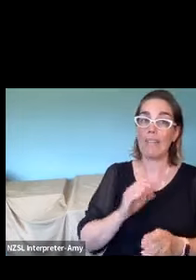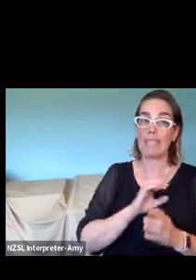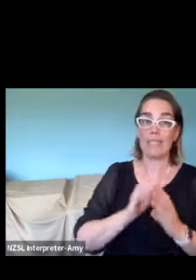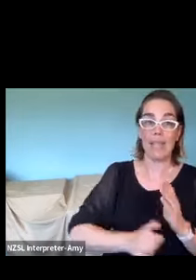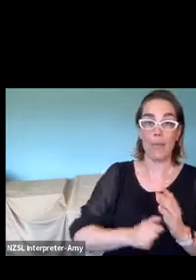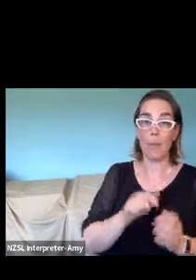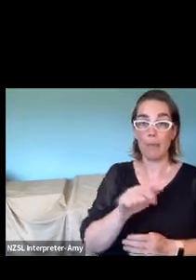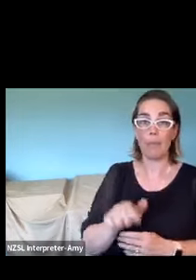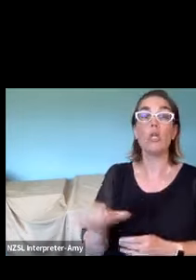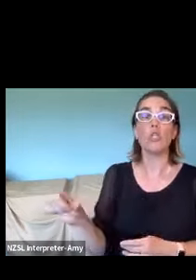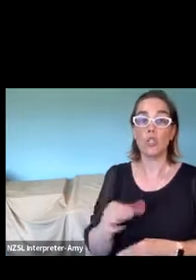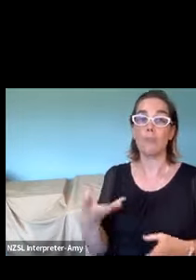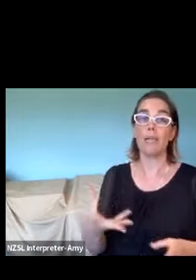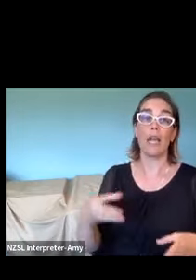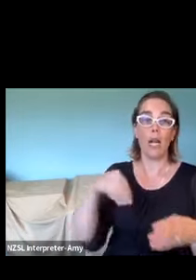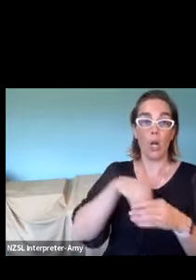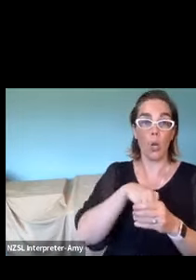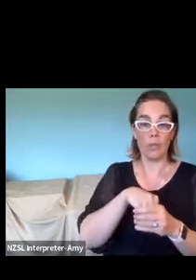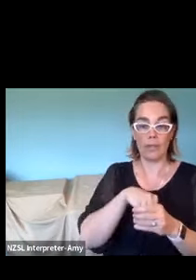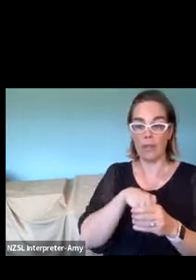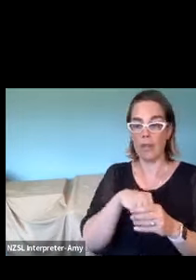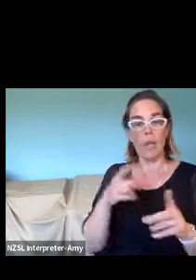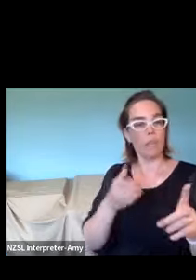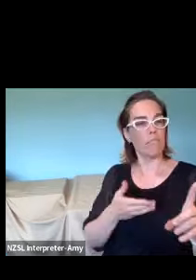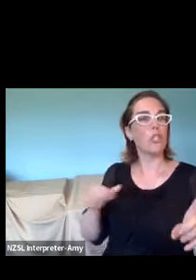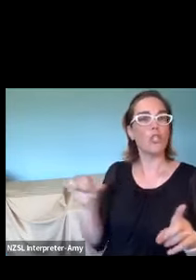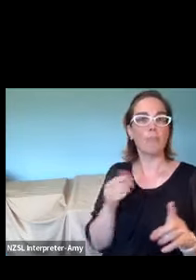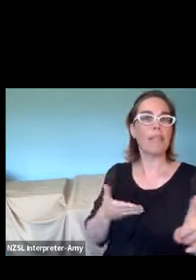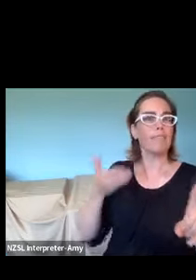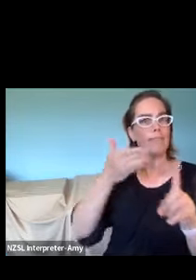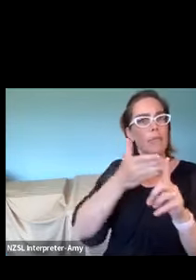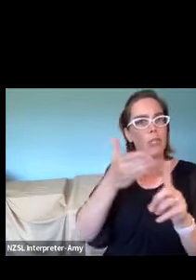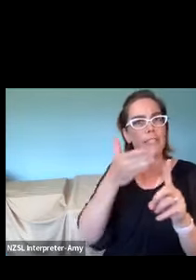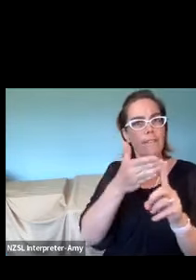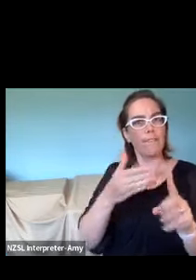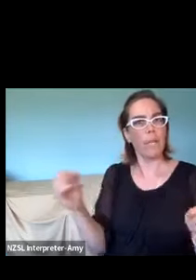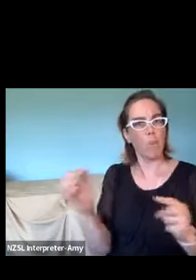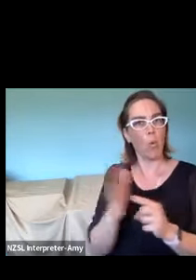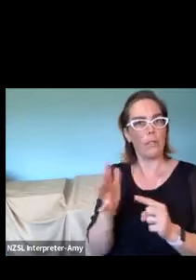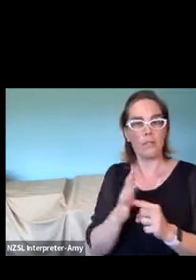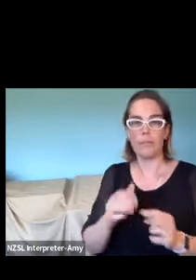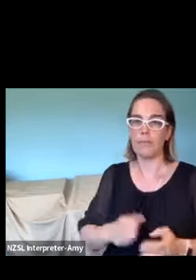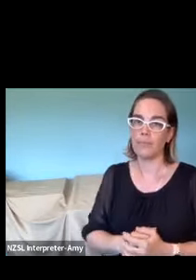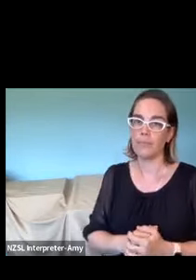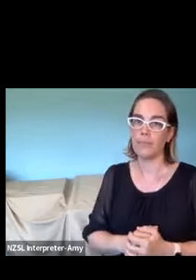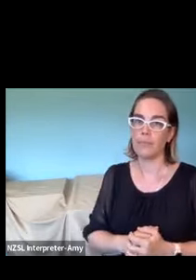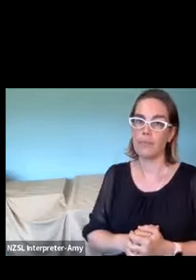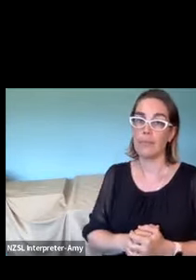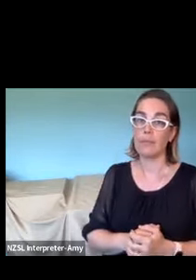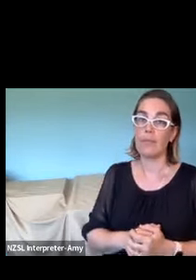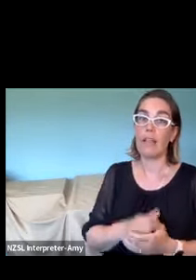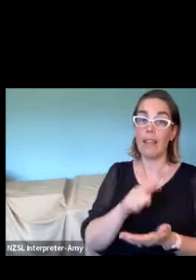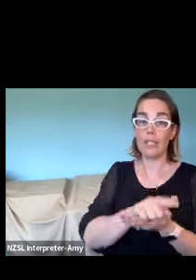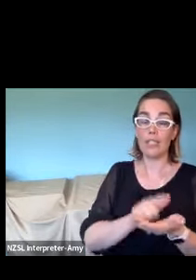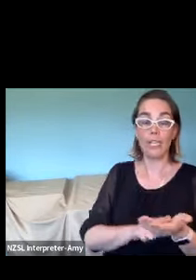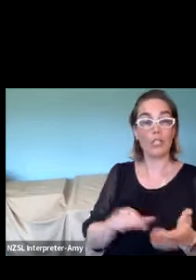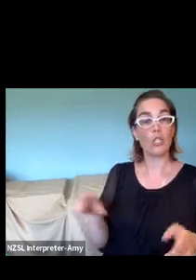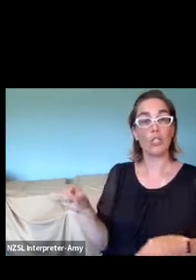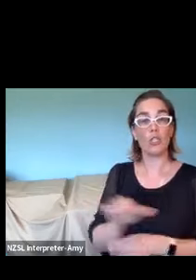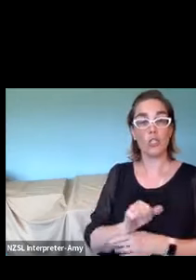of the bill's main objectives. Lastly, the legislation should mandate the creation of an